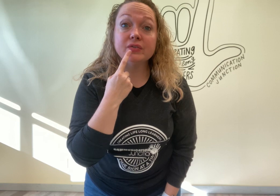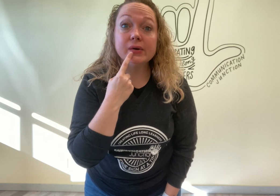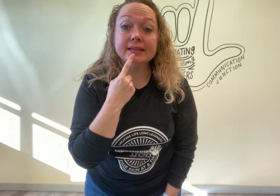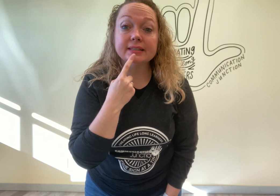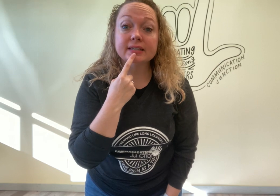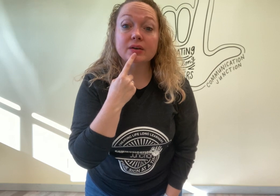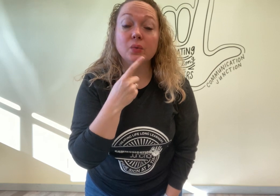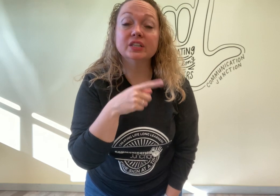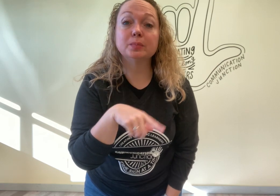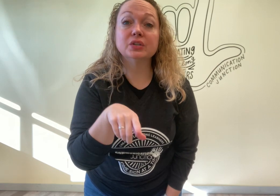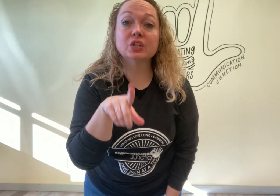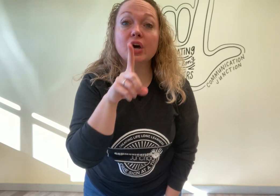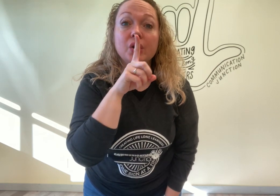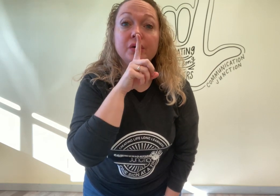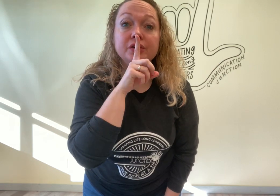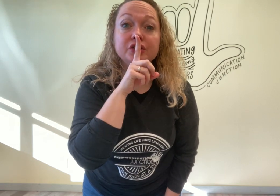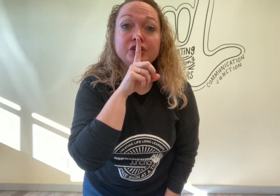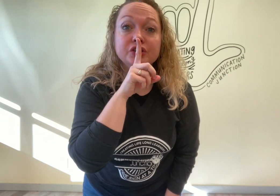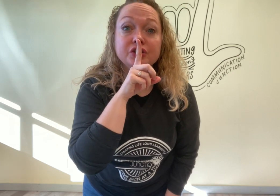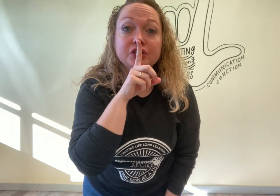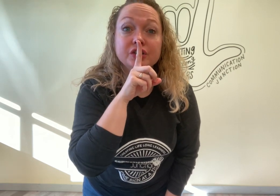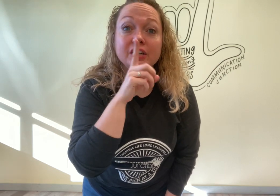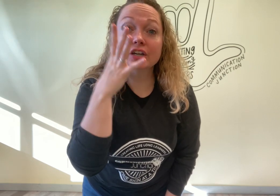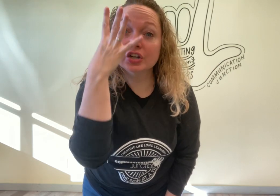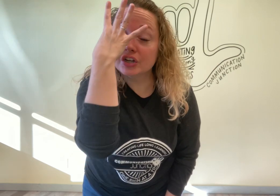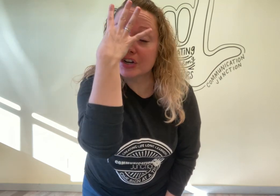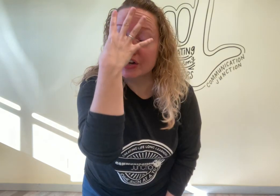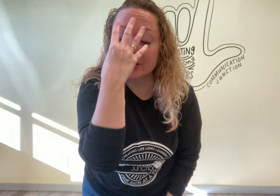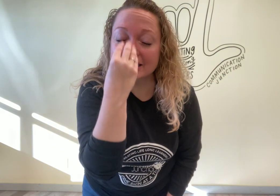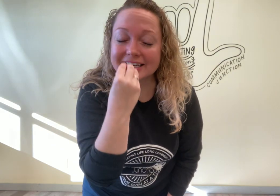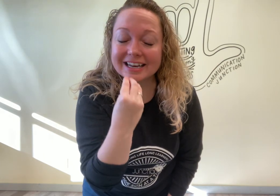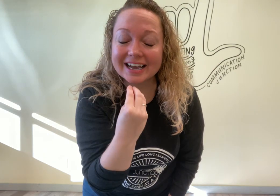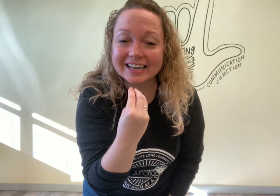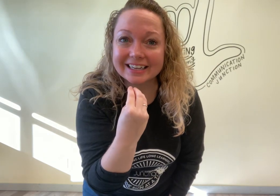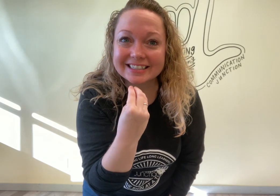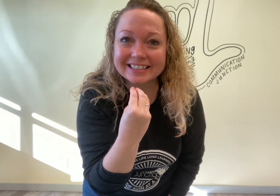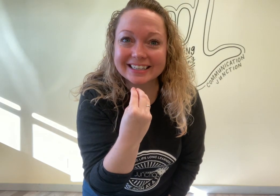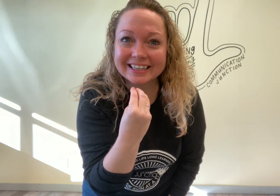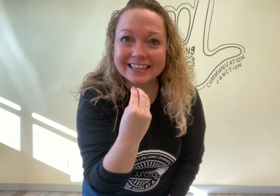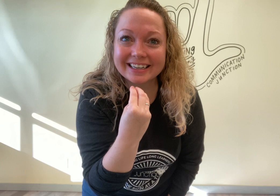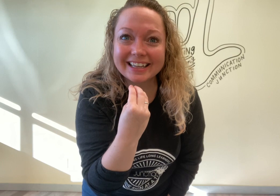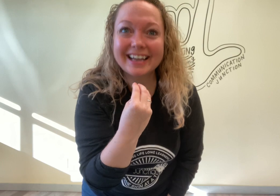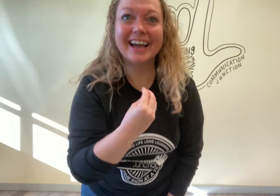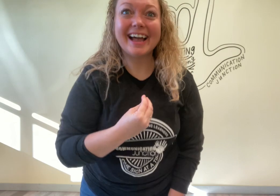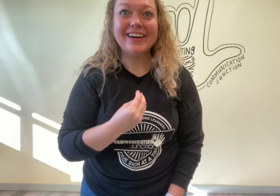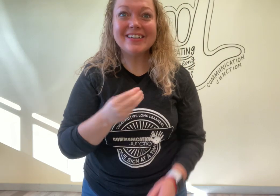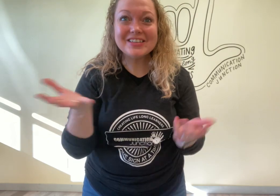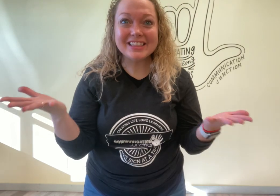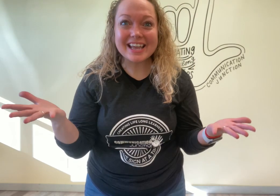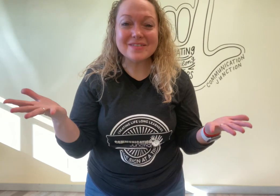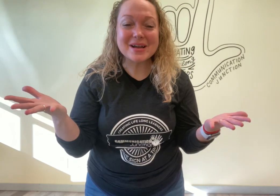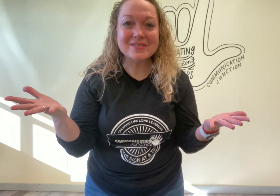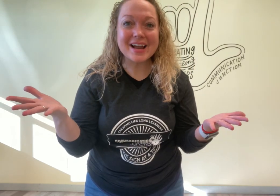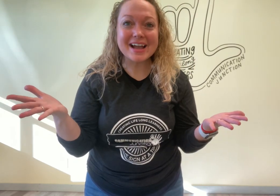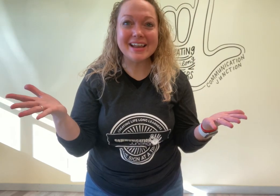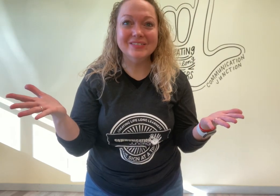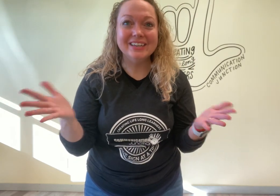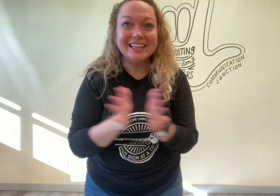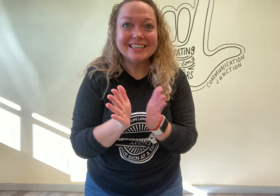voice whispers low, shh, good night. What do you think of my rhyme? Did you